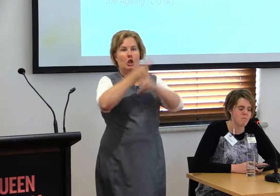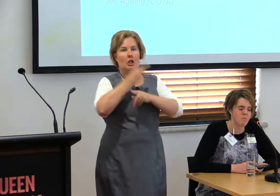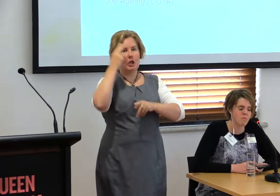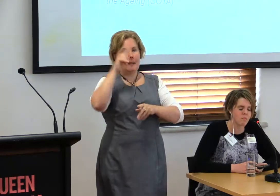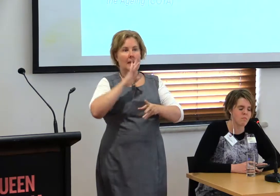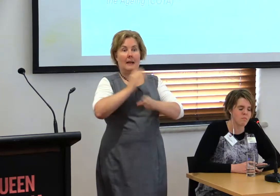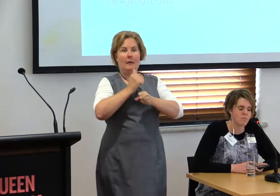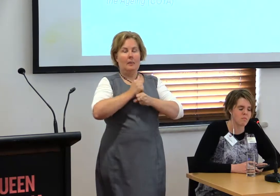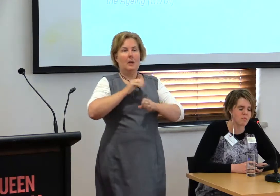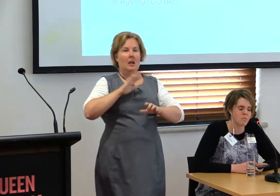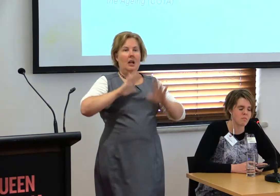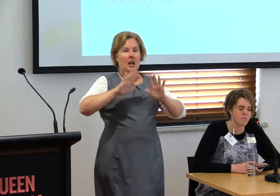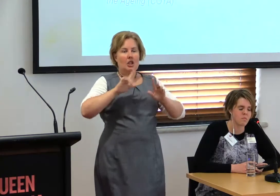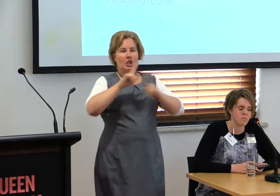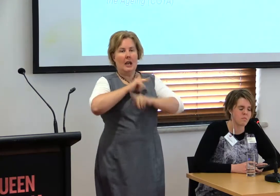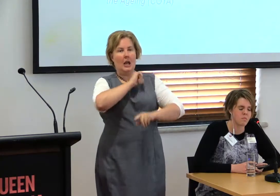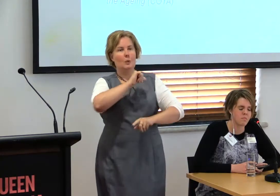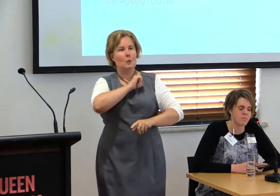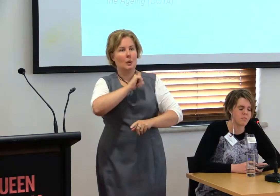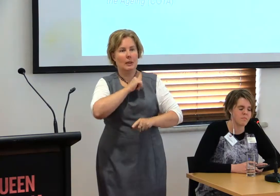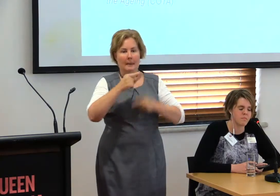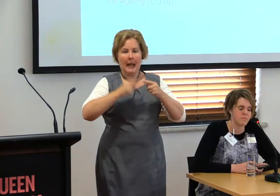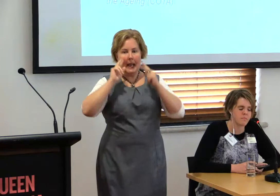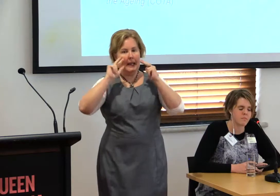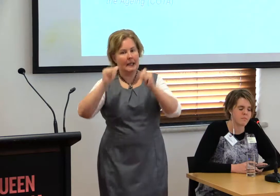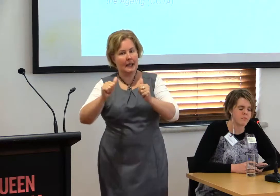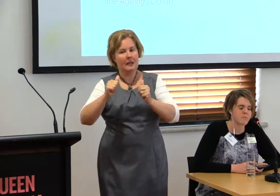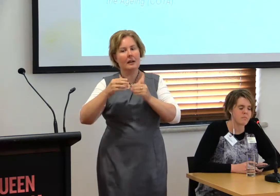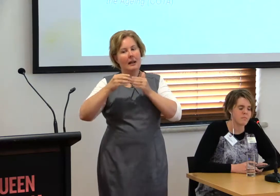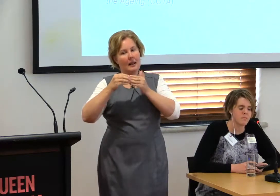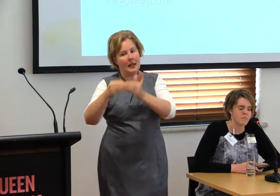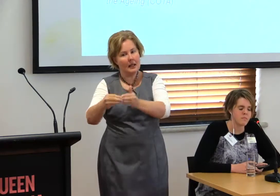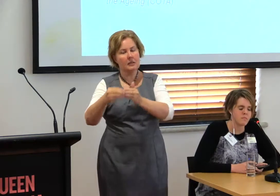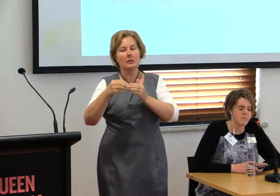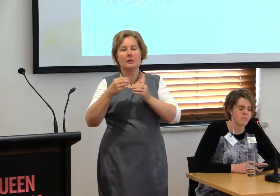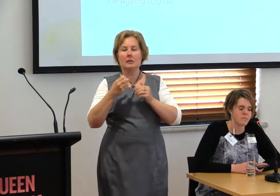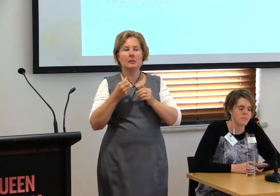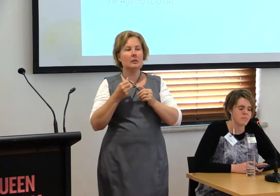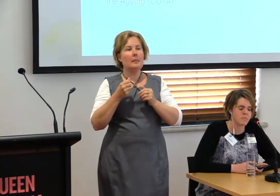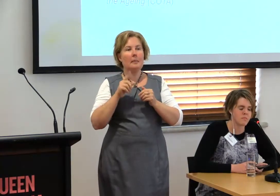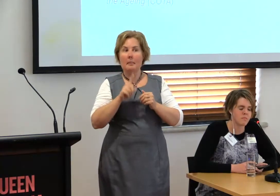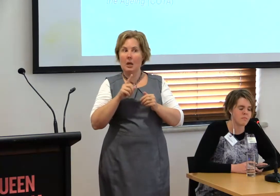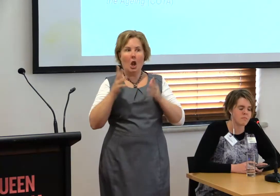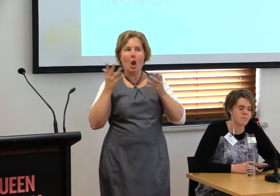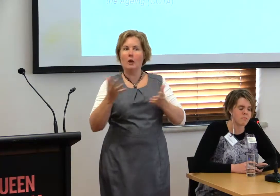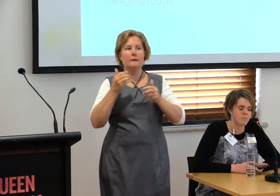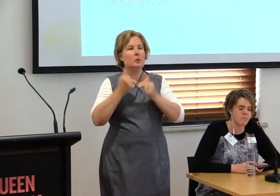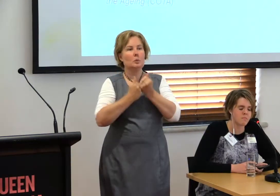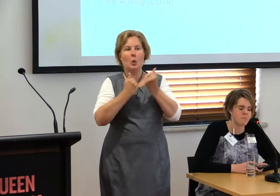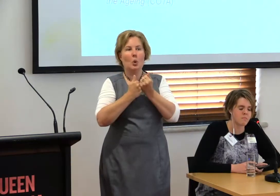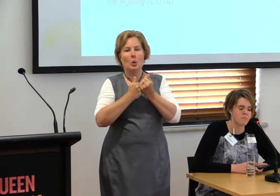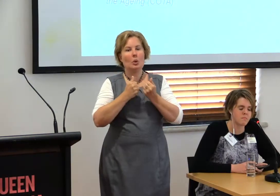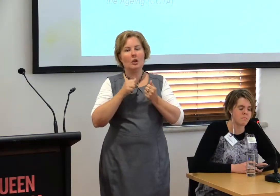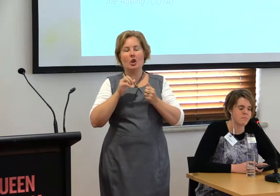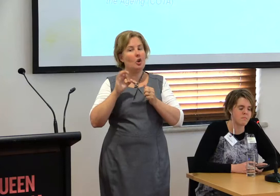government's attitude changed, and it was all about care, leading somebody down the street, having that guidance. I mean, yes, that is support,